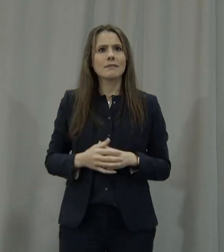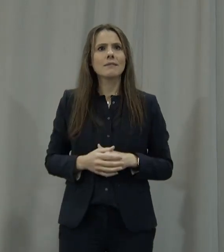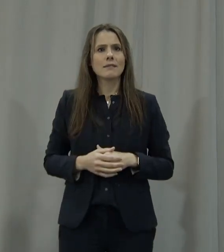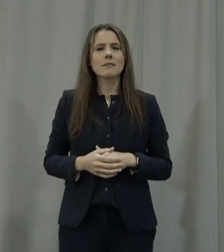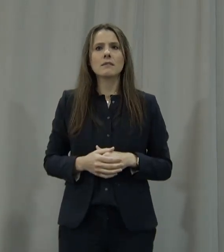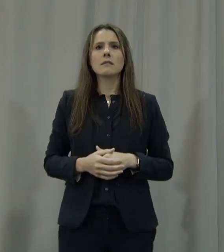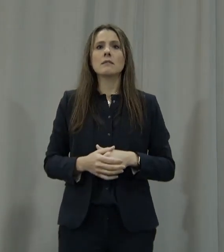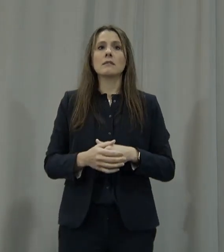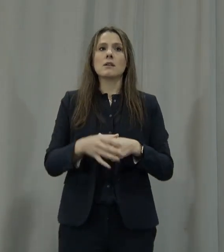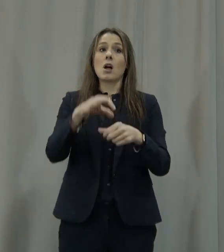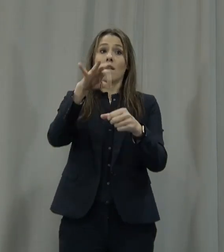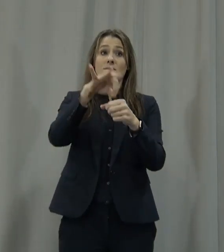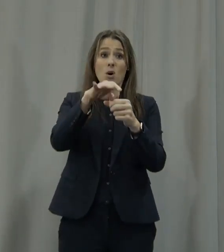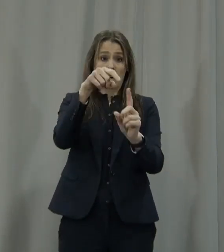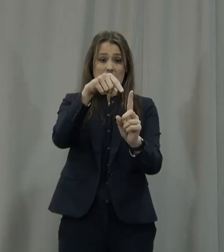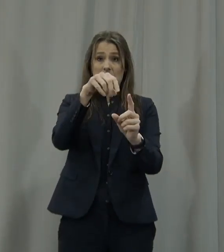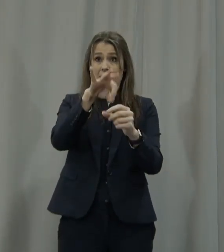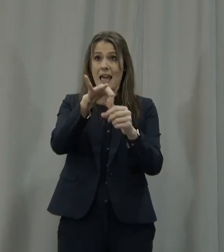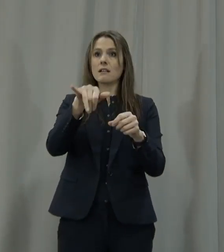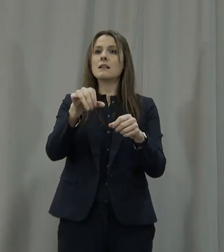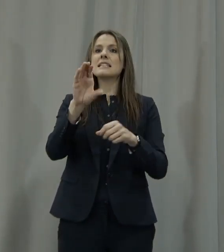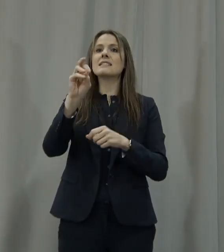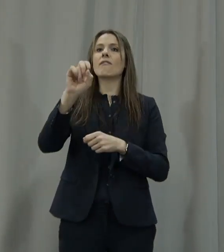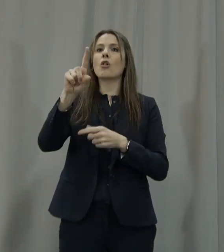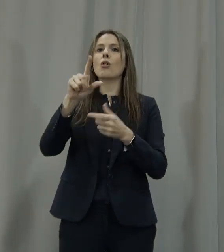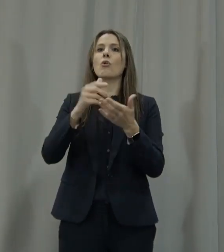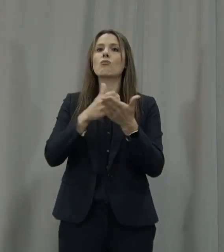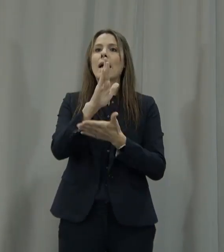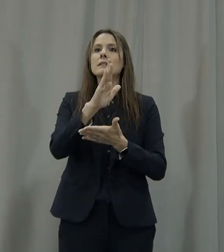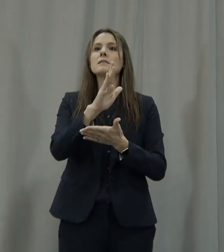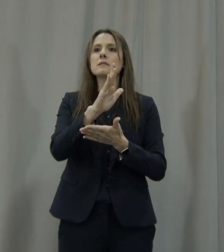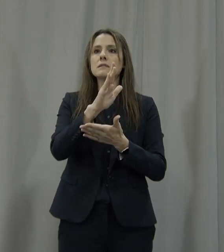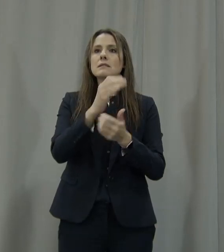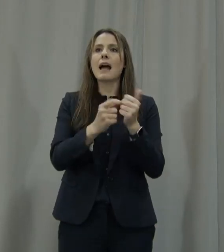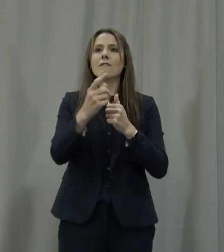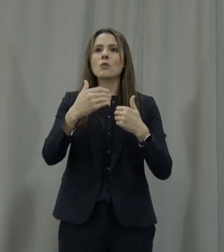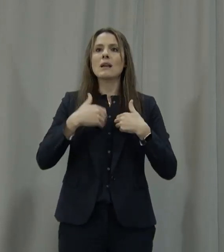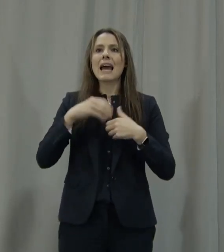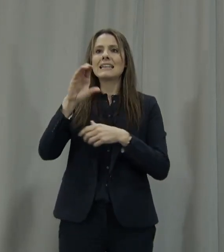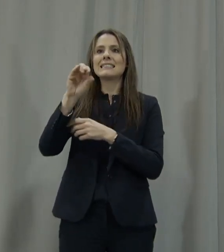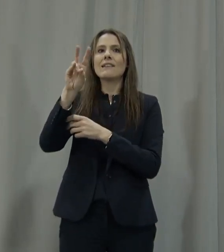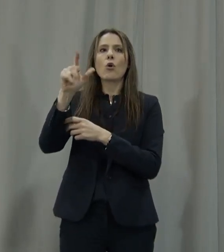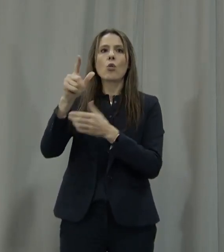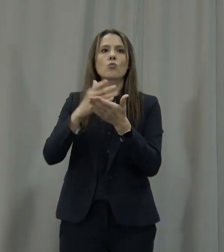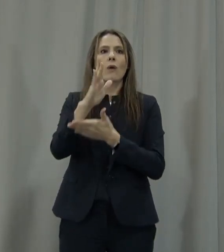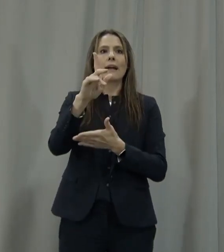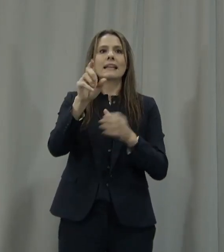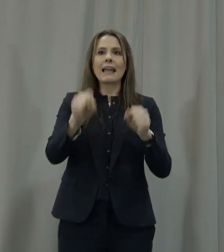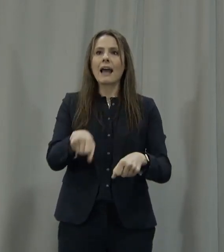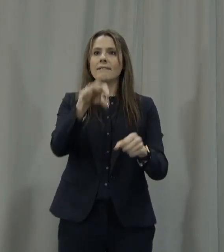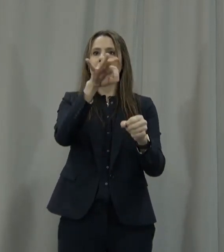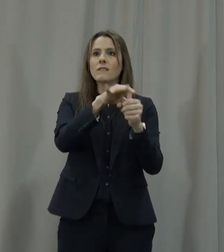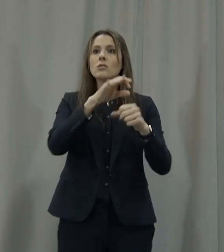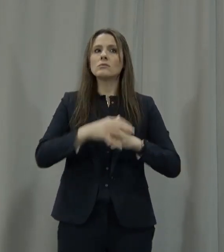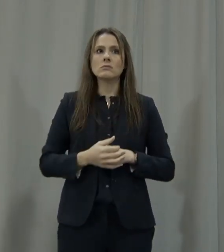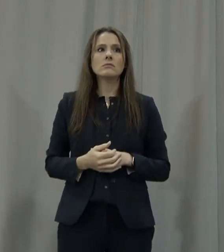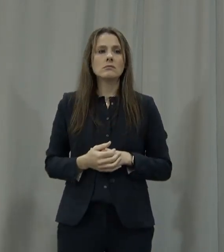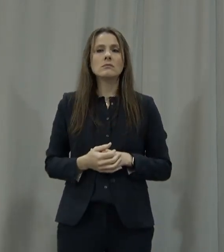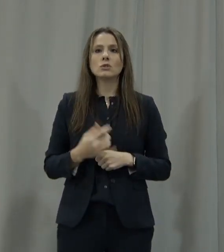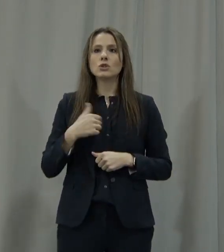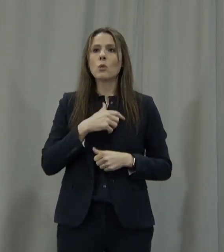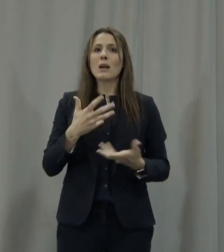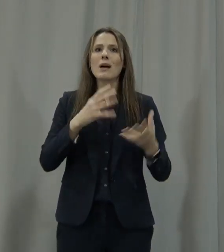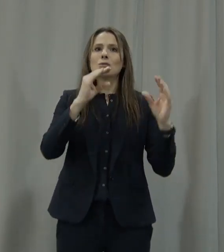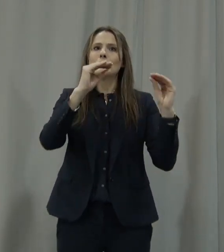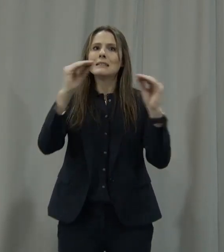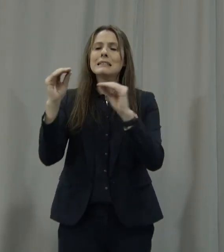Voting is a civil right. Voting is a civil right. And we intend to educate the citizens about